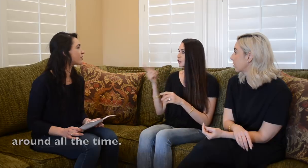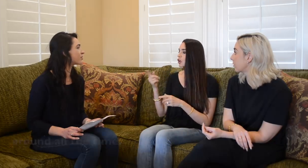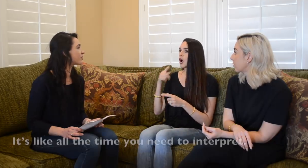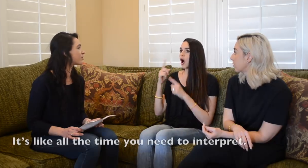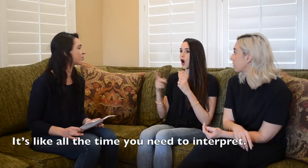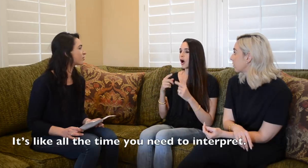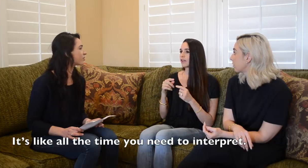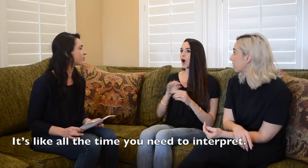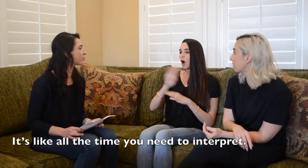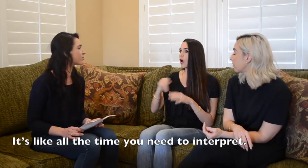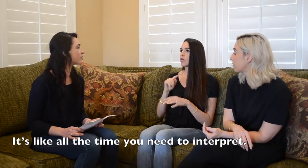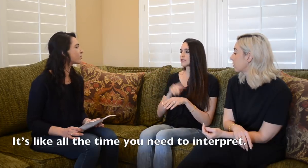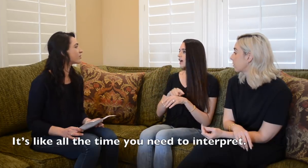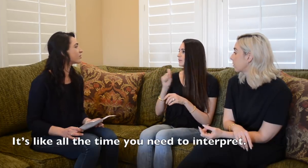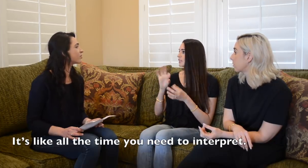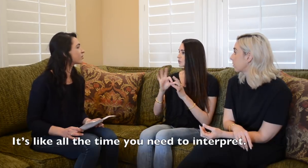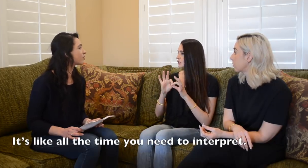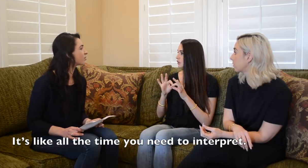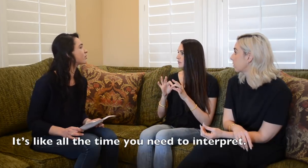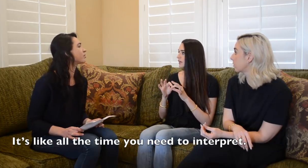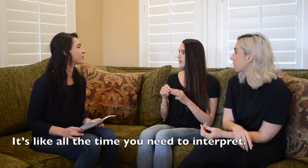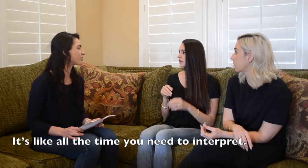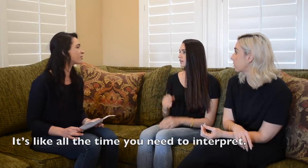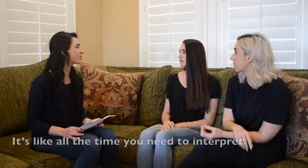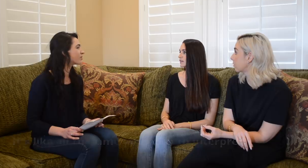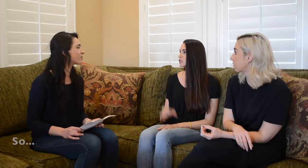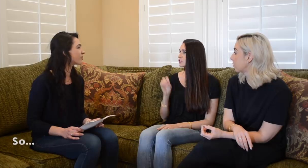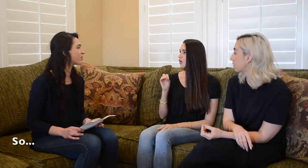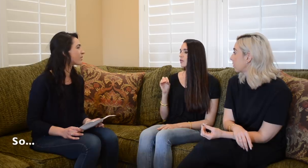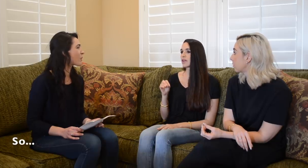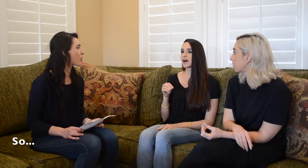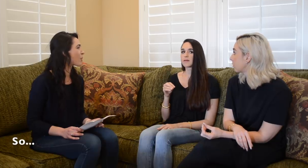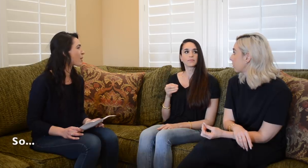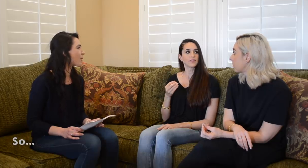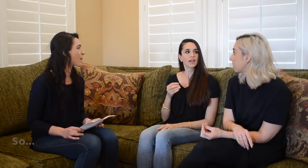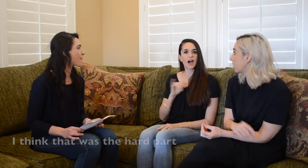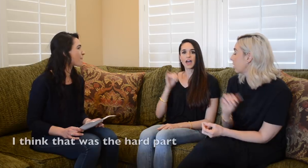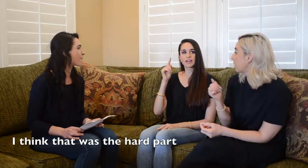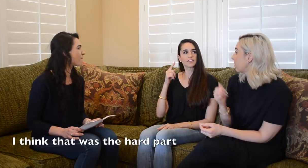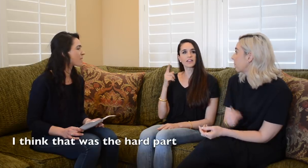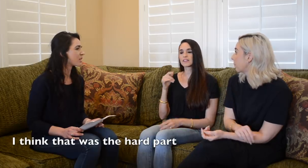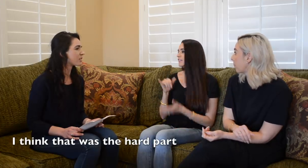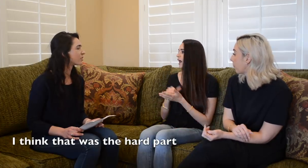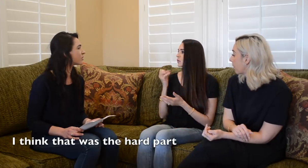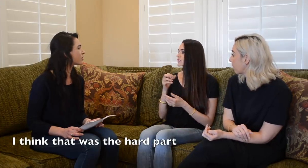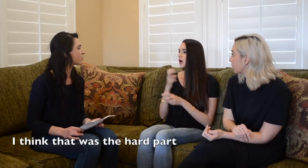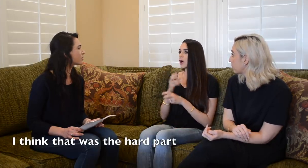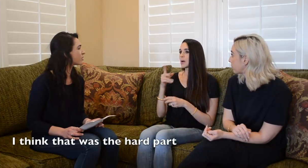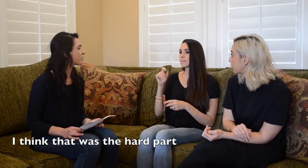you're like all the time needing to interpret. So I think that was the hard